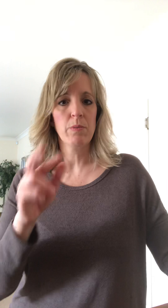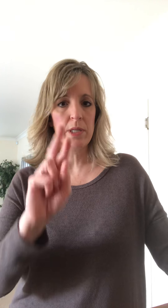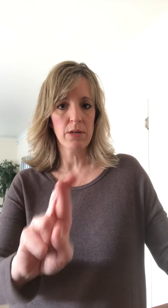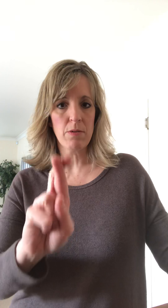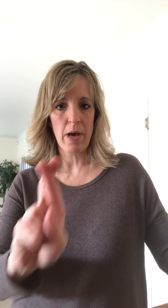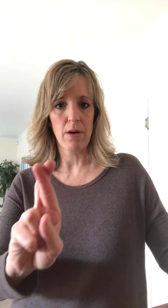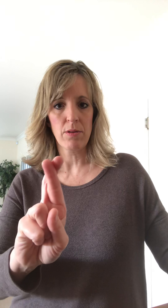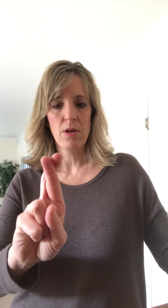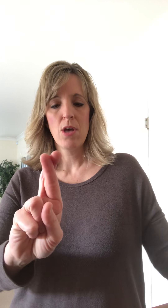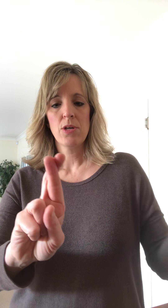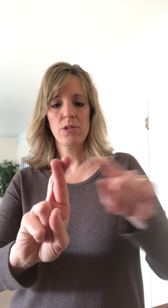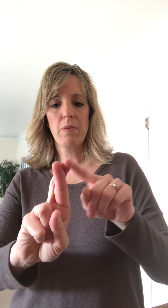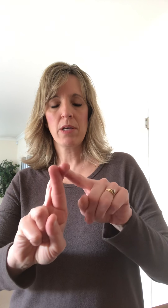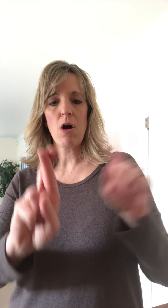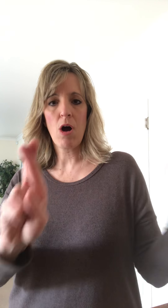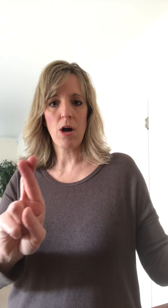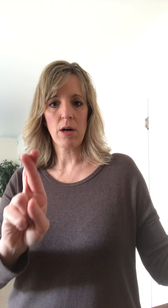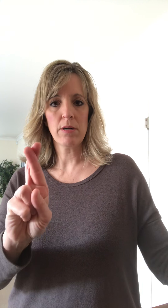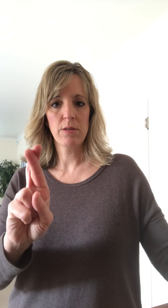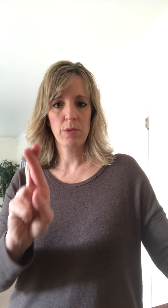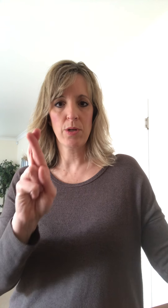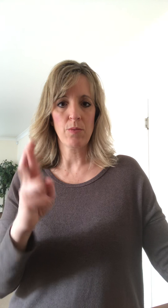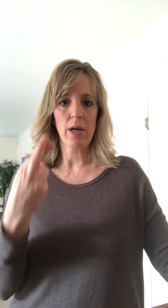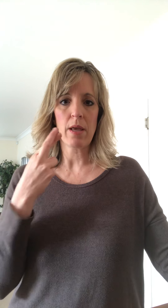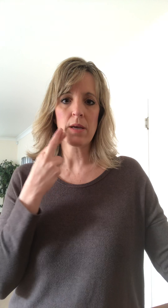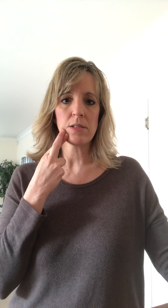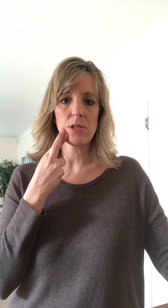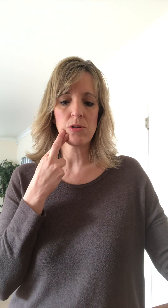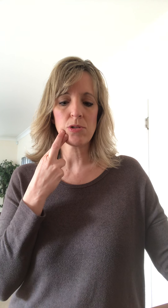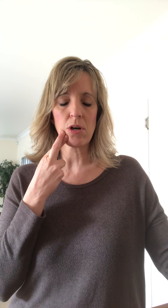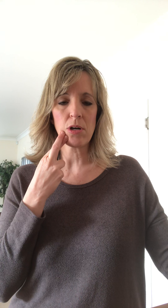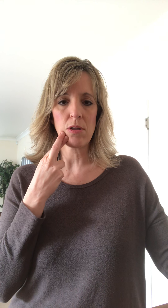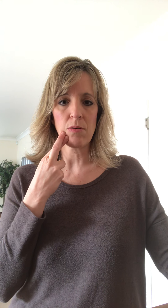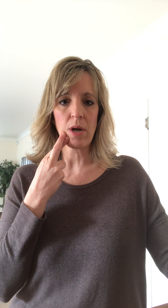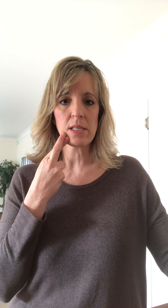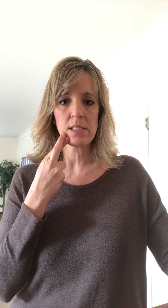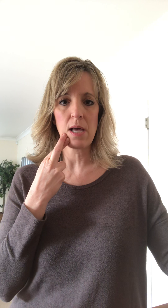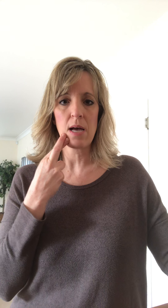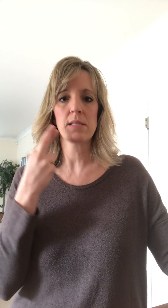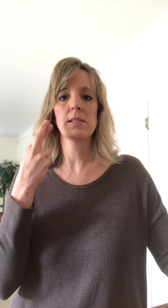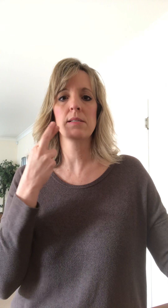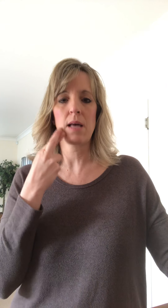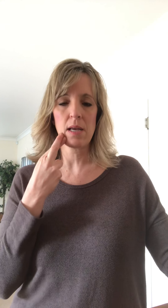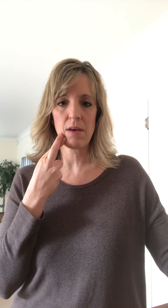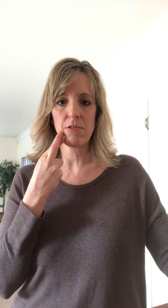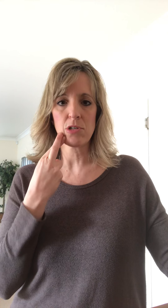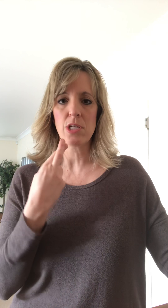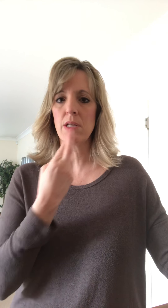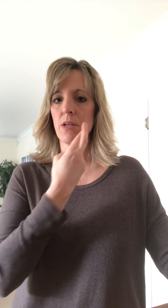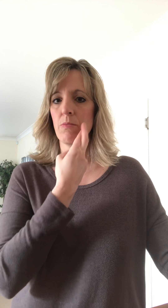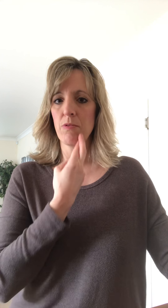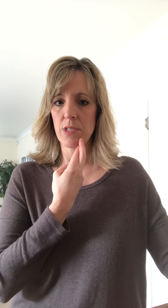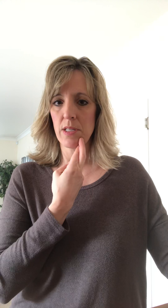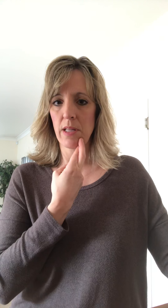be near the mouth. So you make an R with your right hand. You start on the right side of your chin and you move it to the